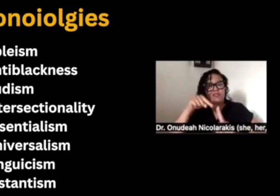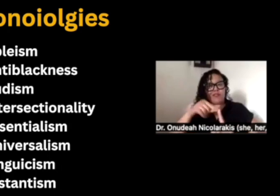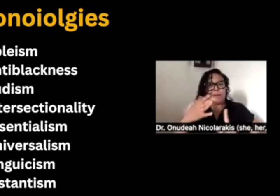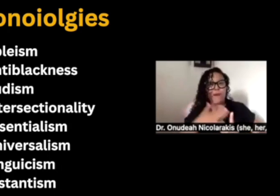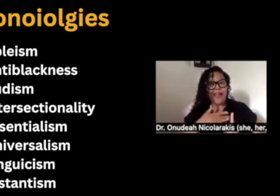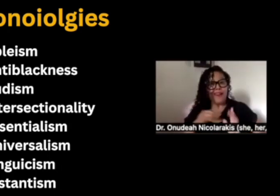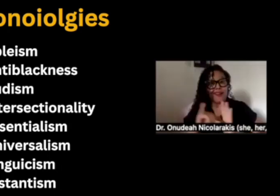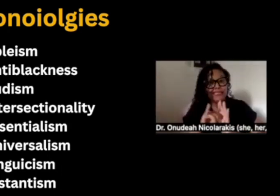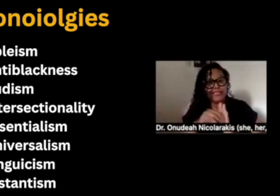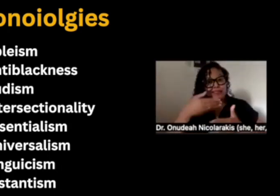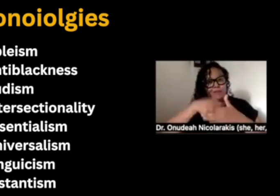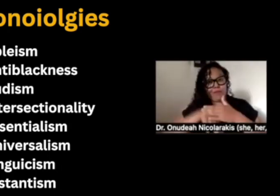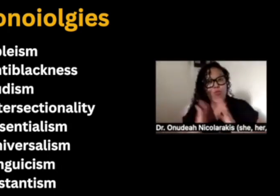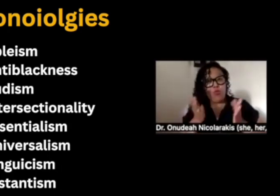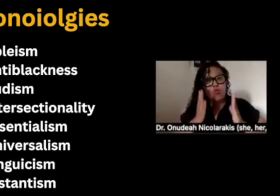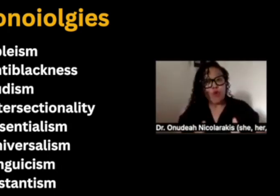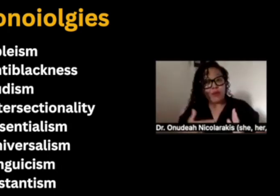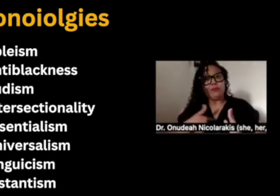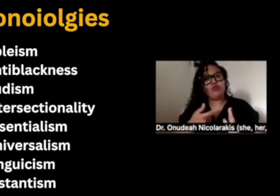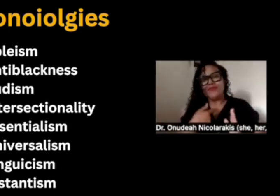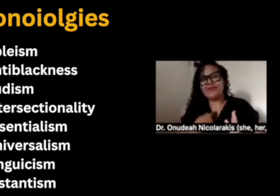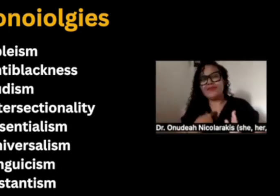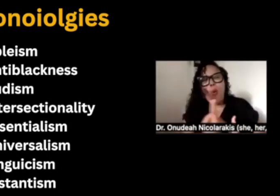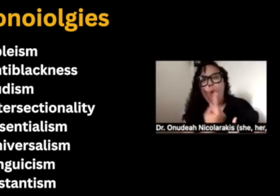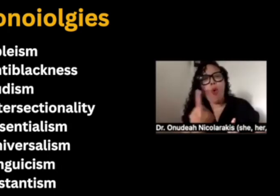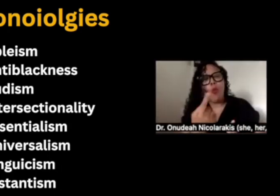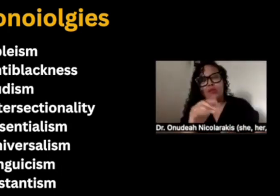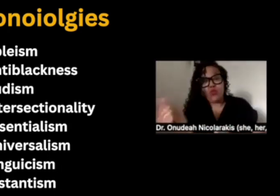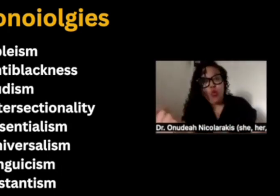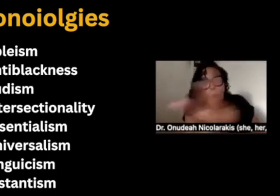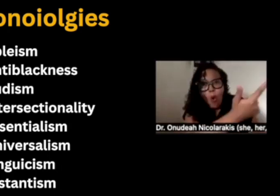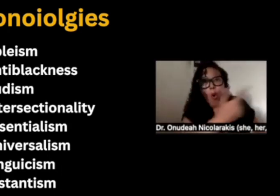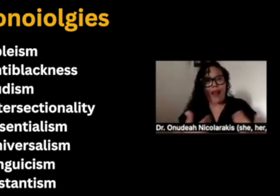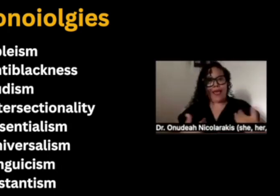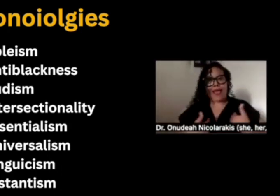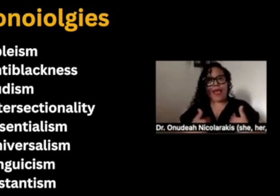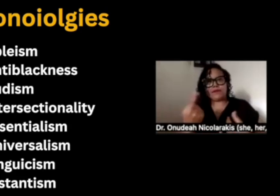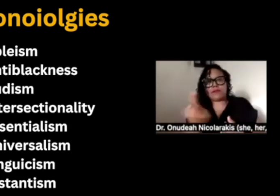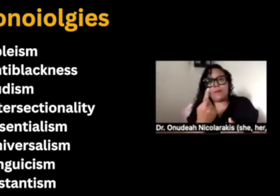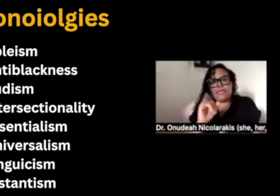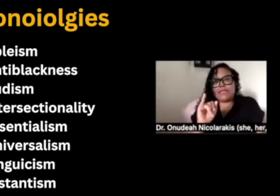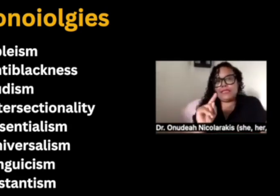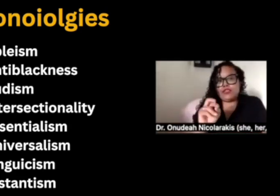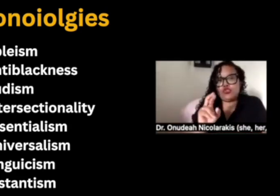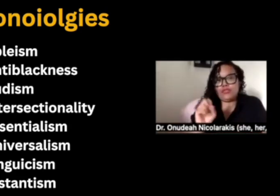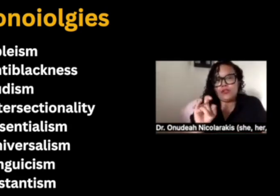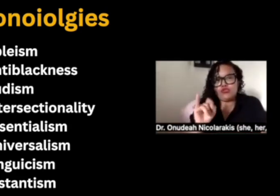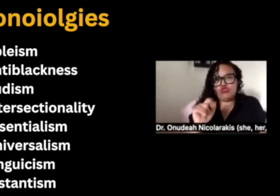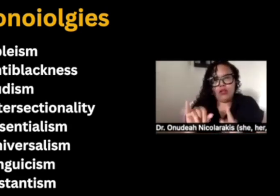It's not meaning that one identity trumps another, but if someone who is born, all of us have some